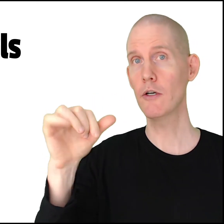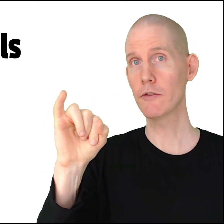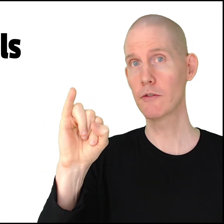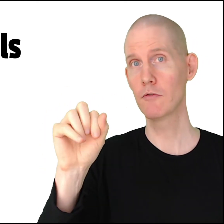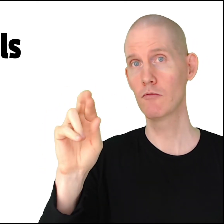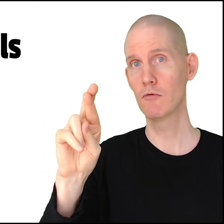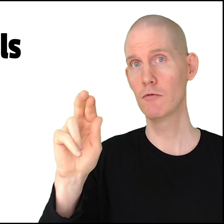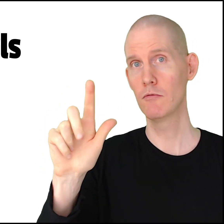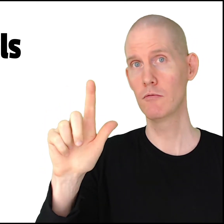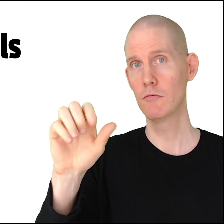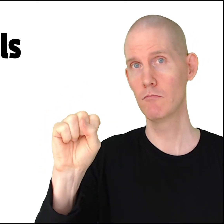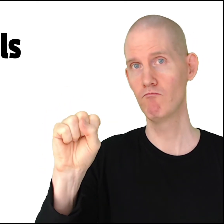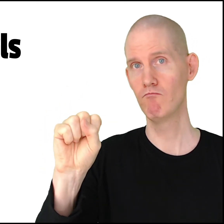girls.